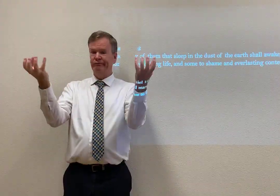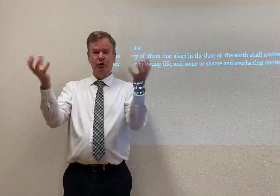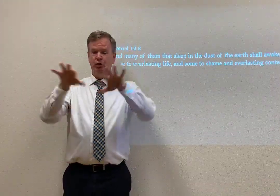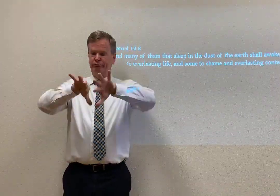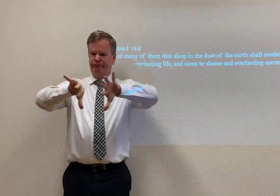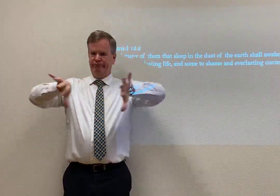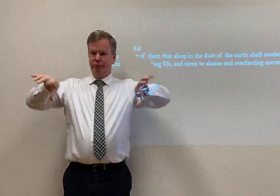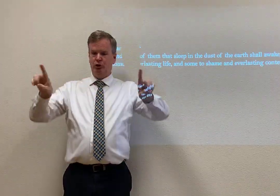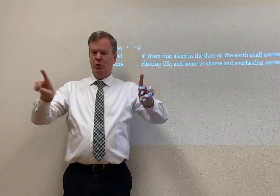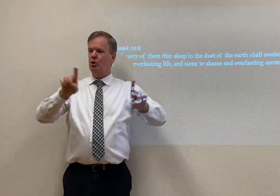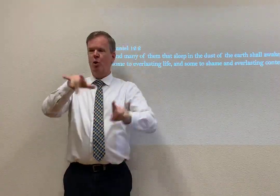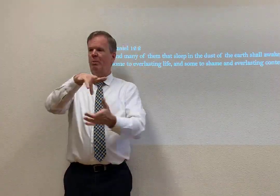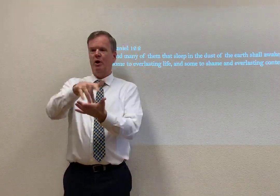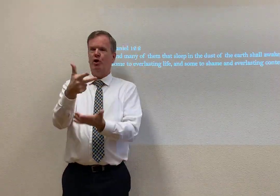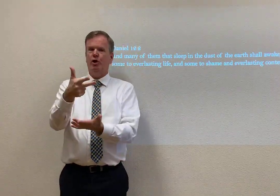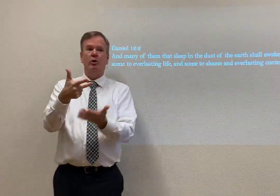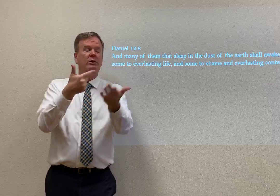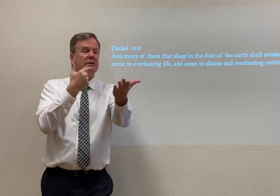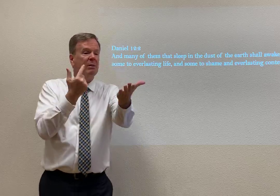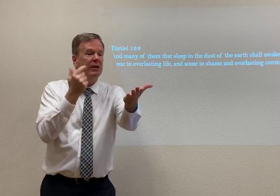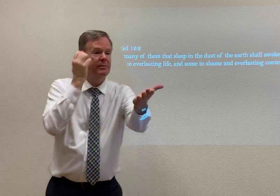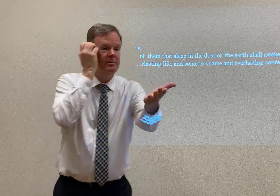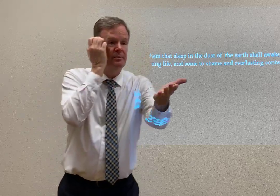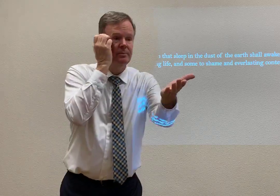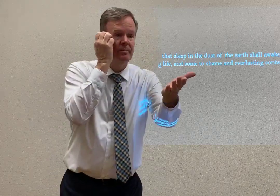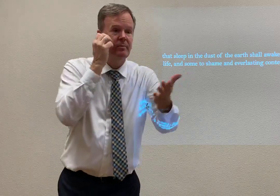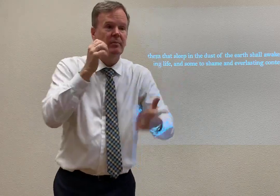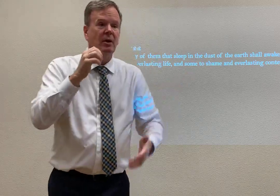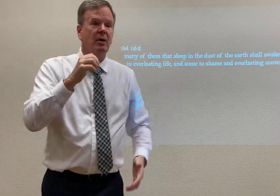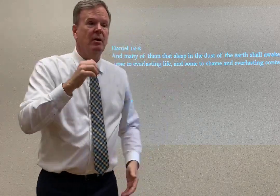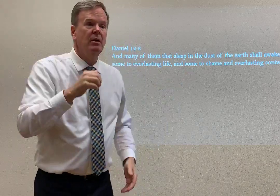two places, okay? There's no third place.